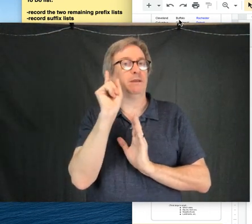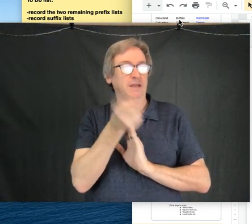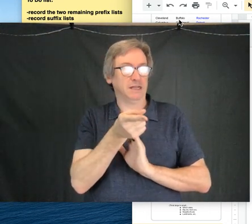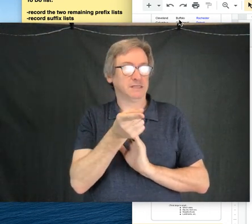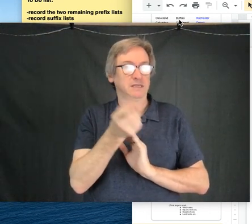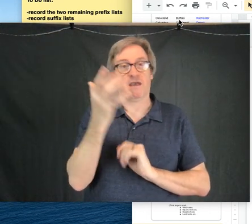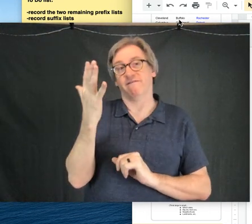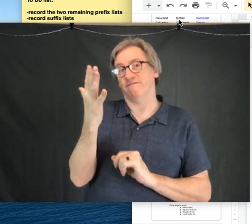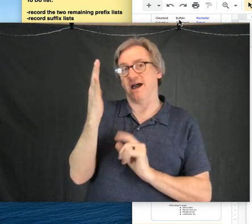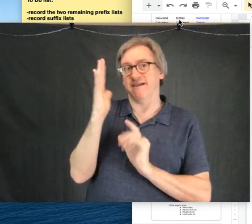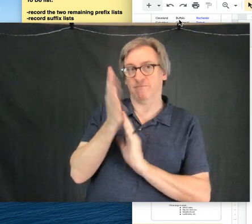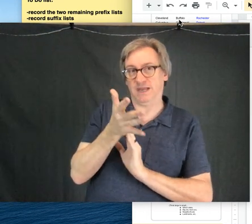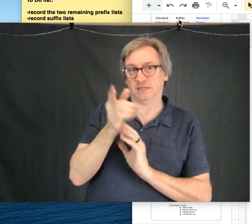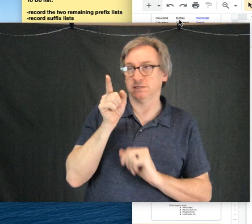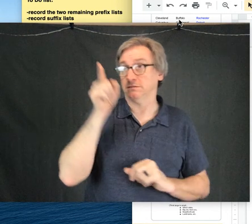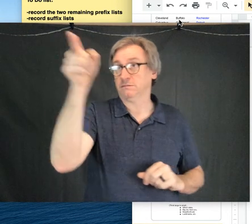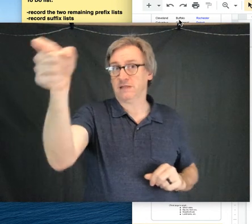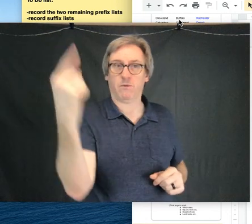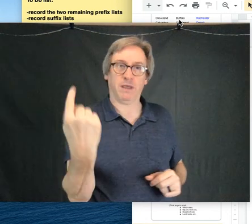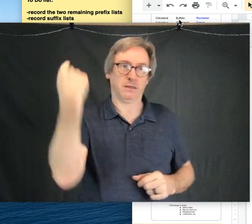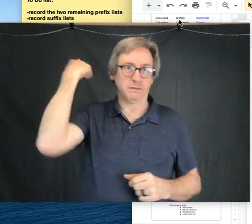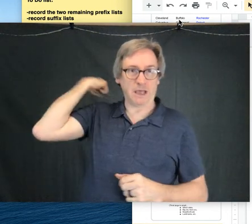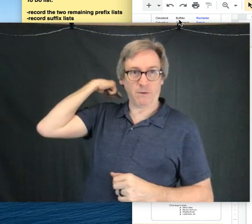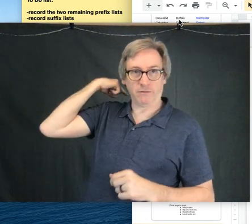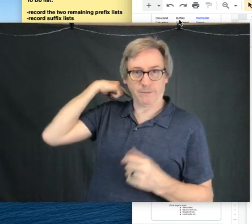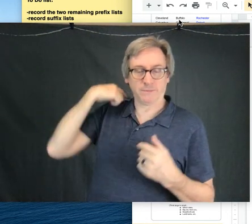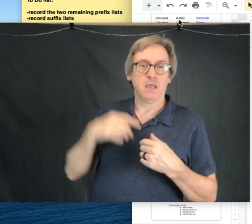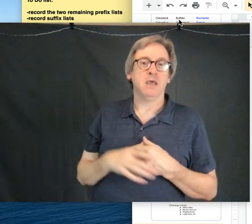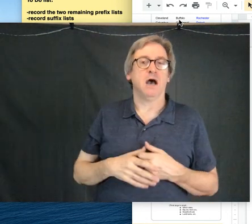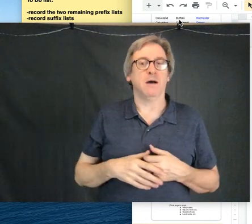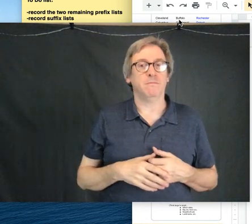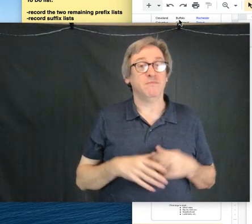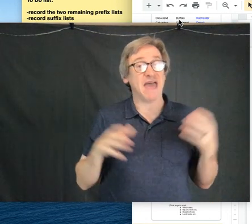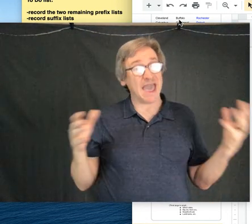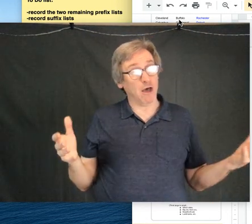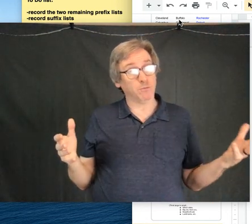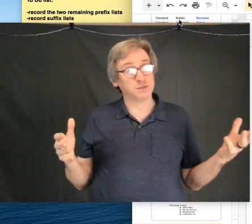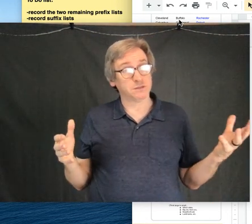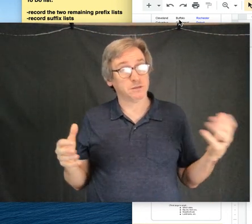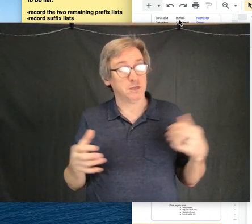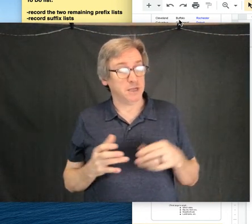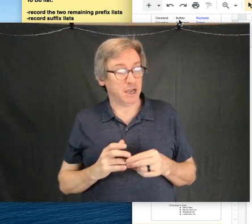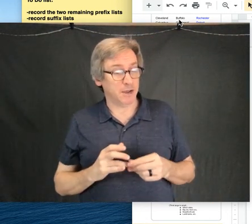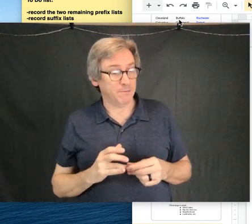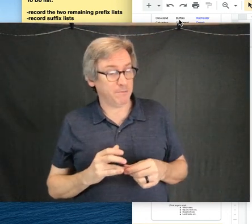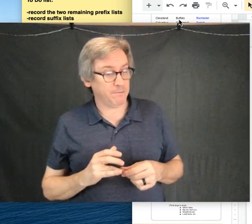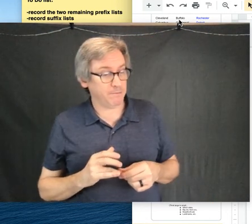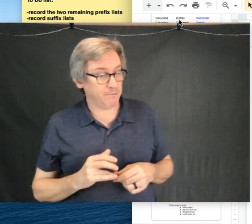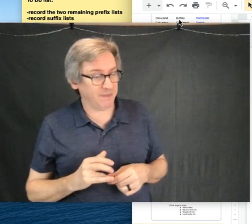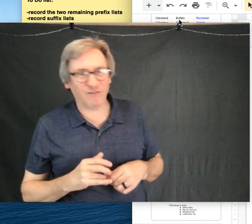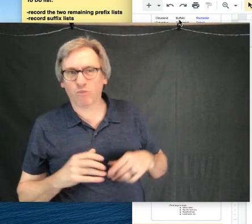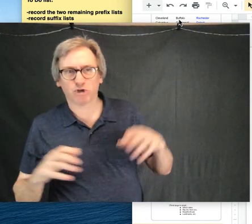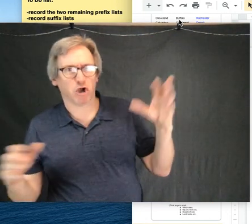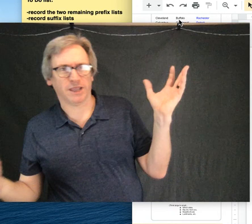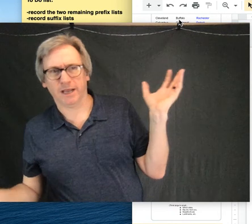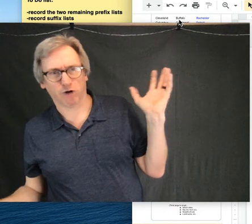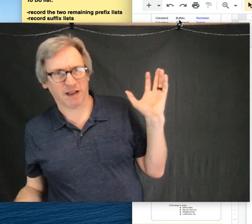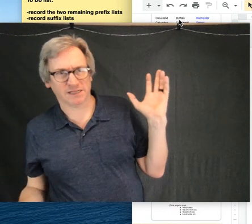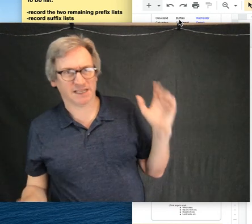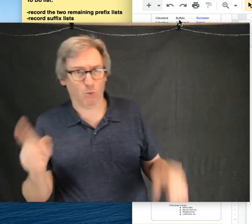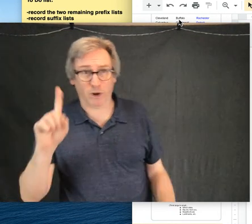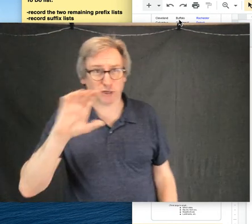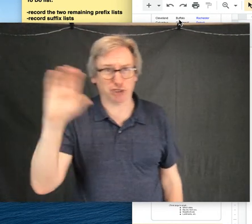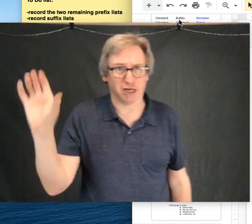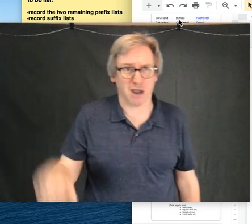20 minutes, 5 minutes that way. That helps. If we're talking on a